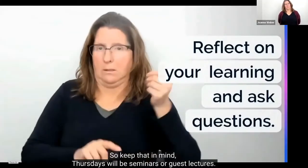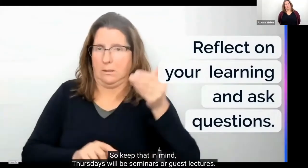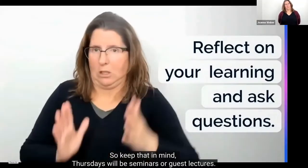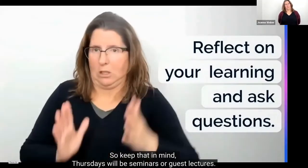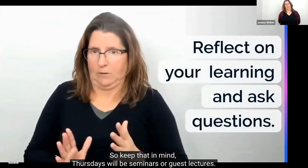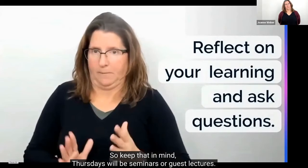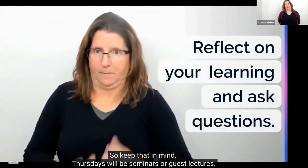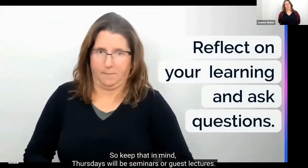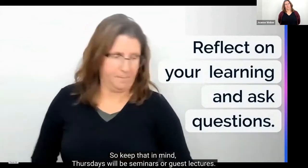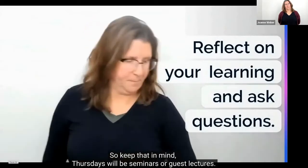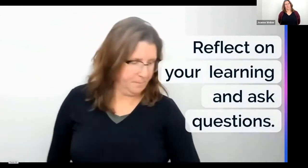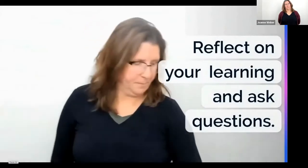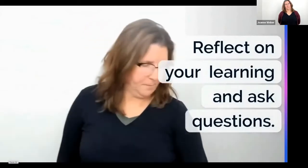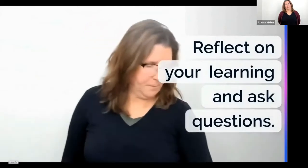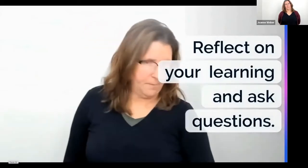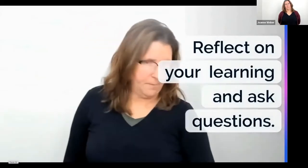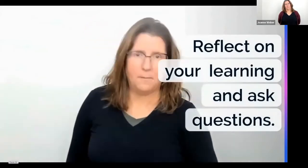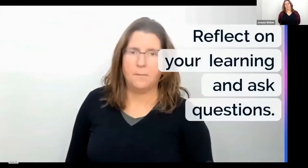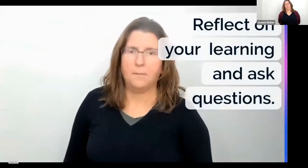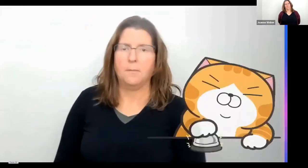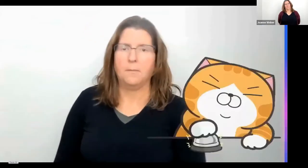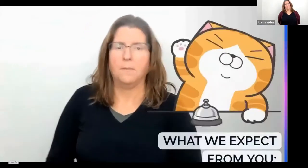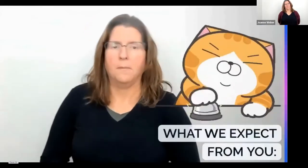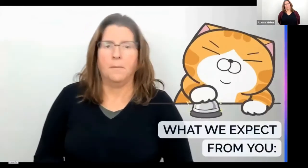seminars or guest lectures.